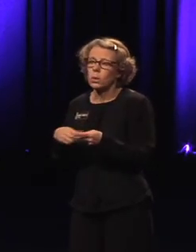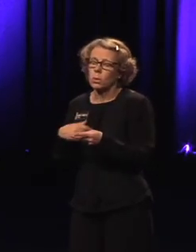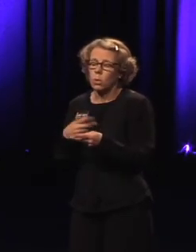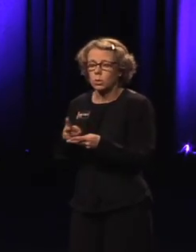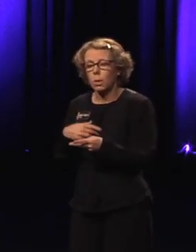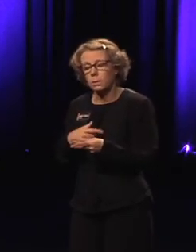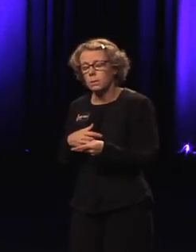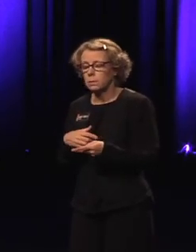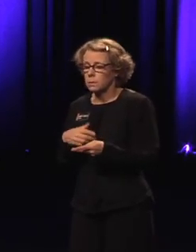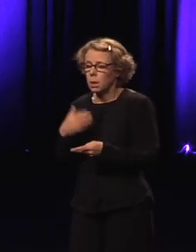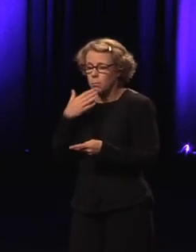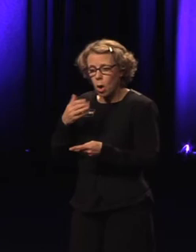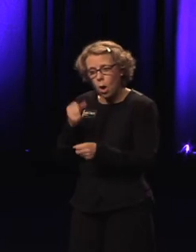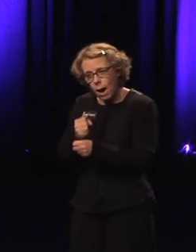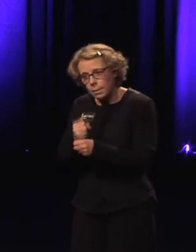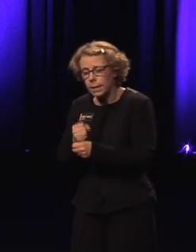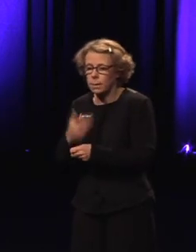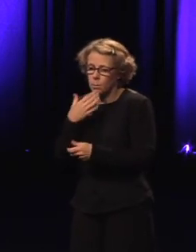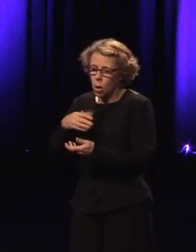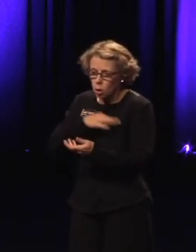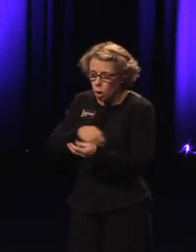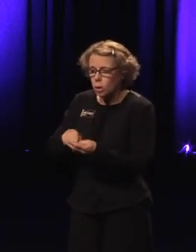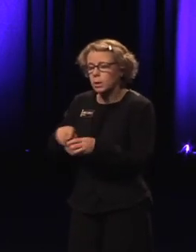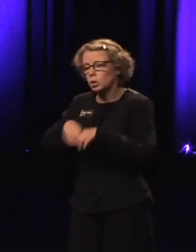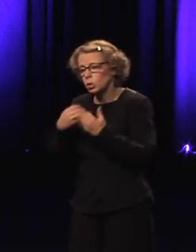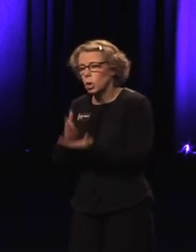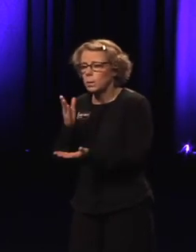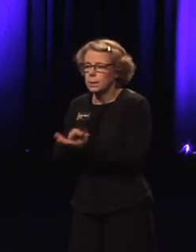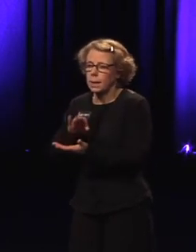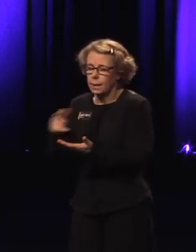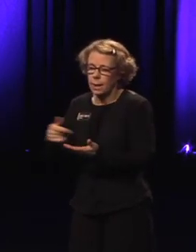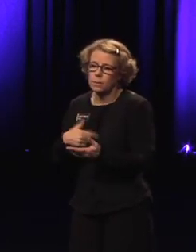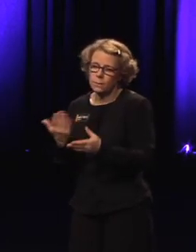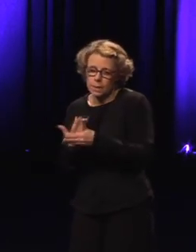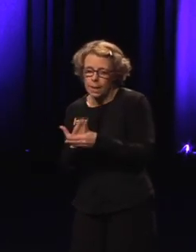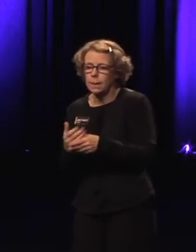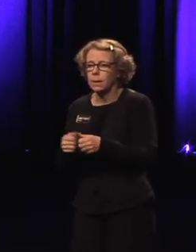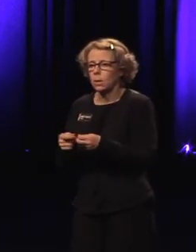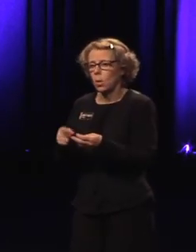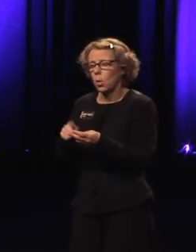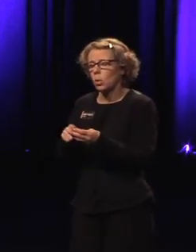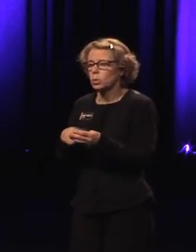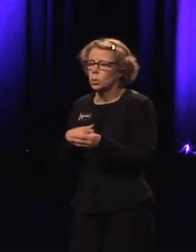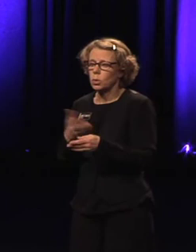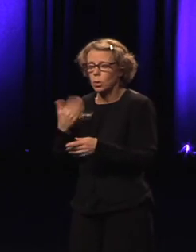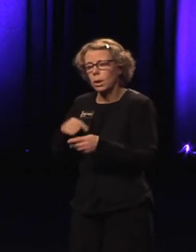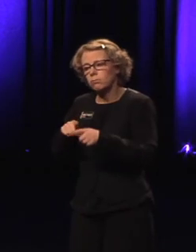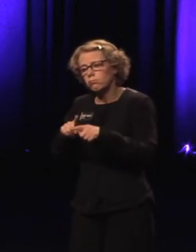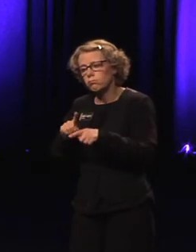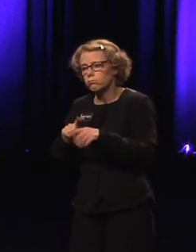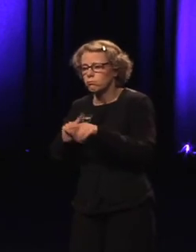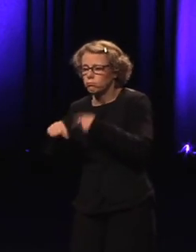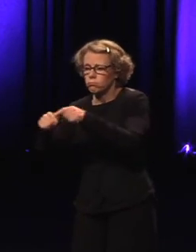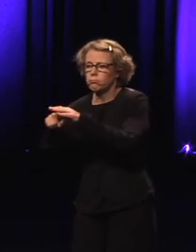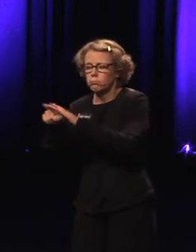work, social security, and sanitation to help advance other development